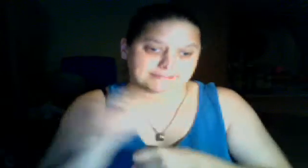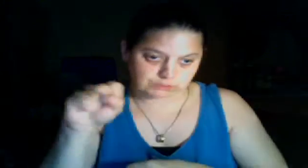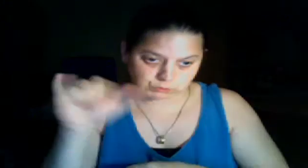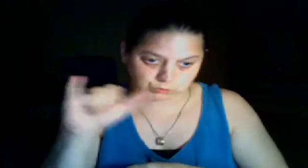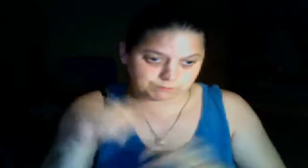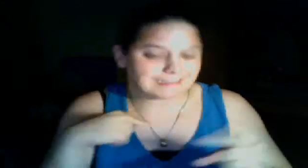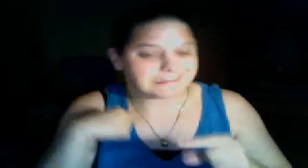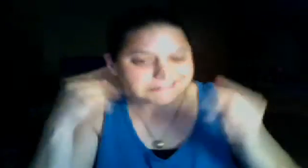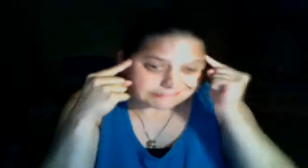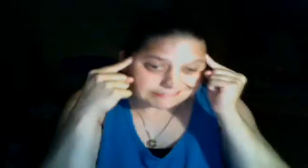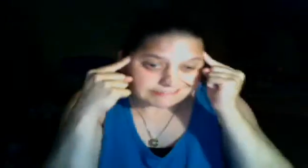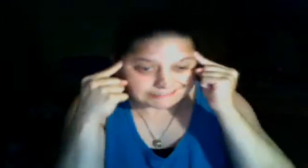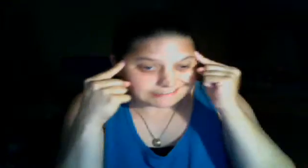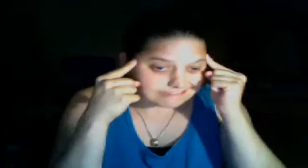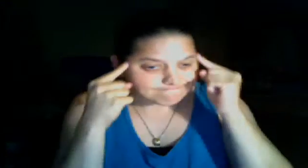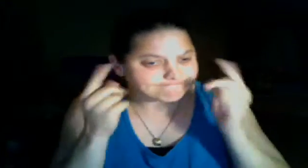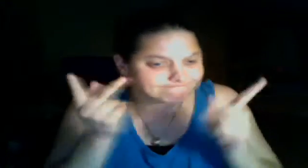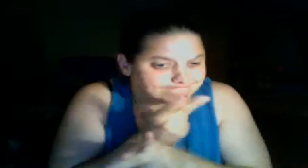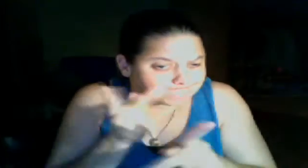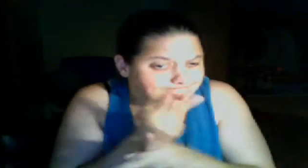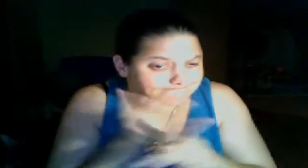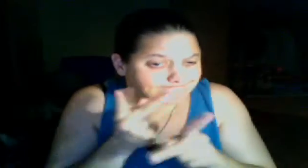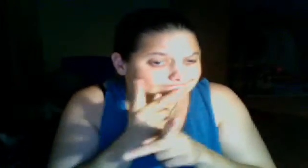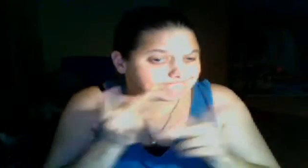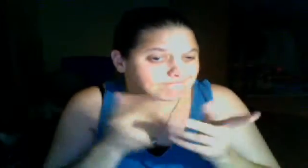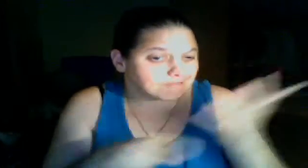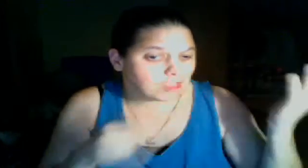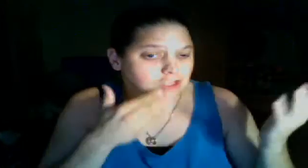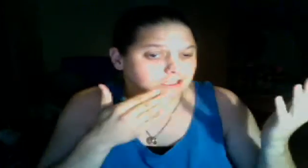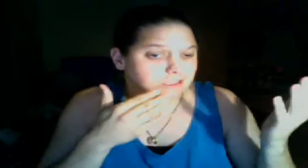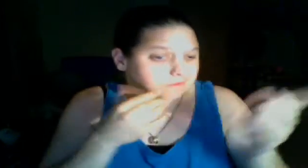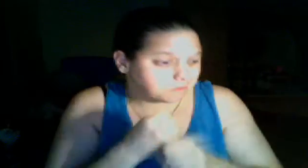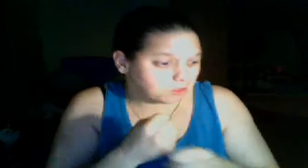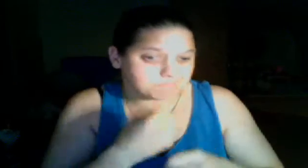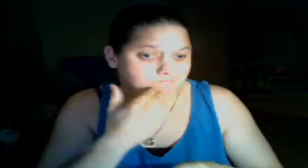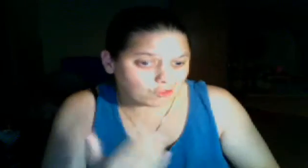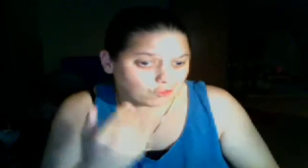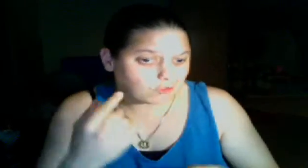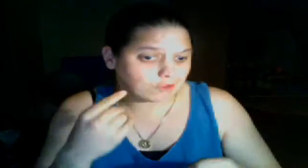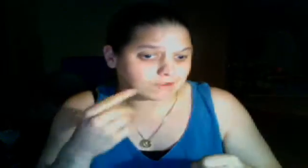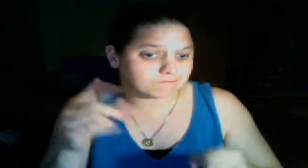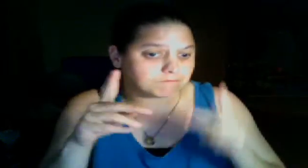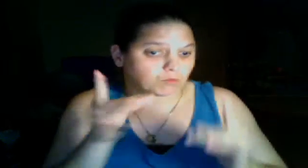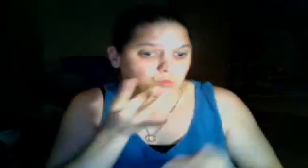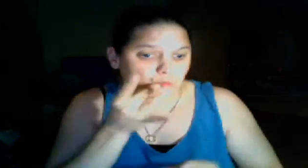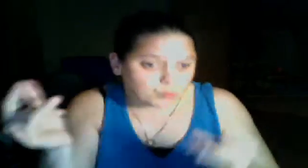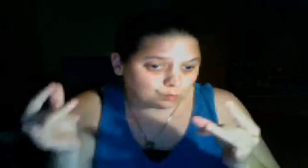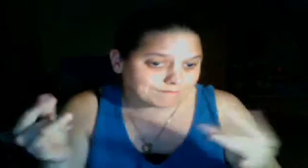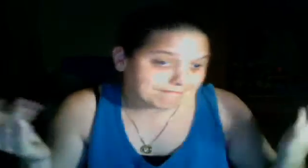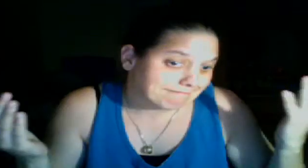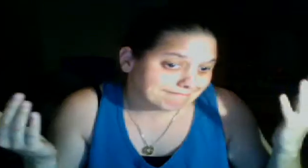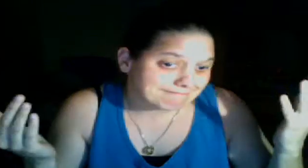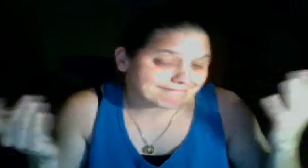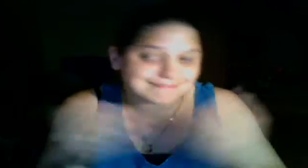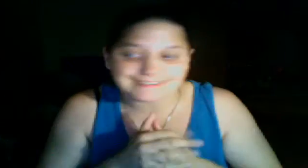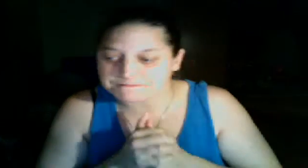so happy. And she said, "Come back down so I can hug you to death." I remember seeing the Earth curve out in the distance. We were surrounded by